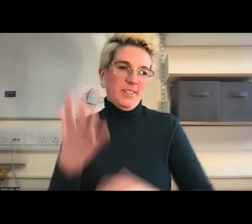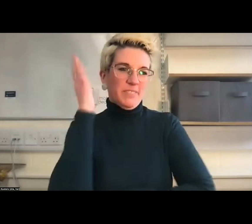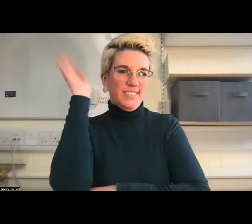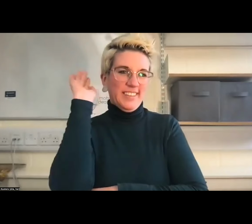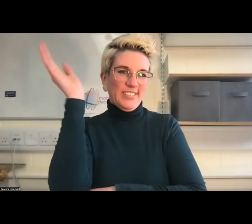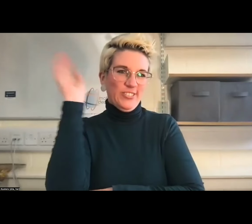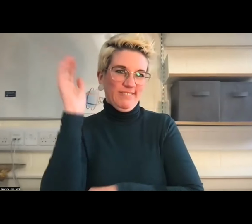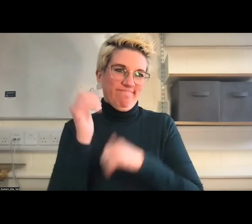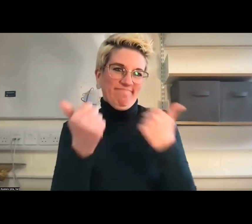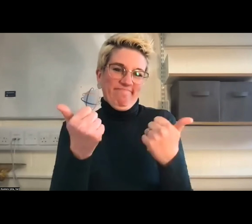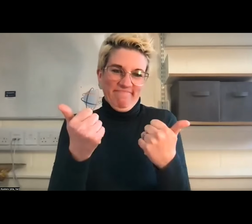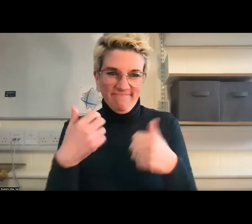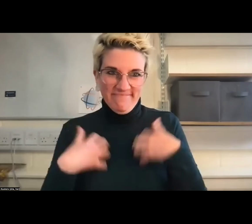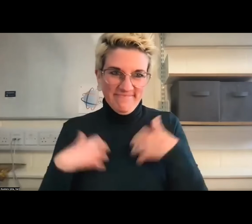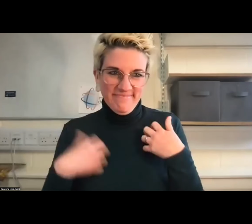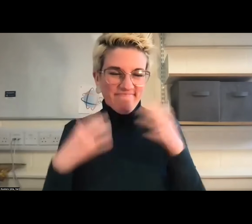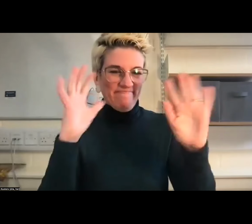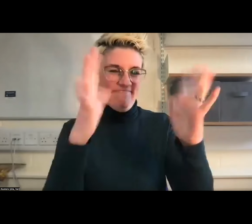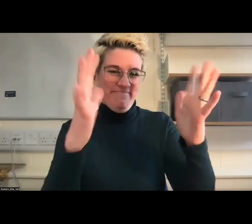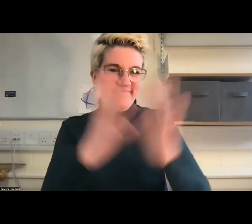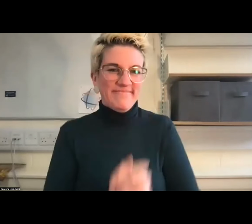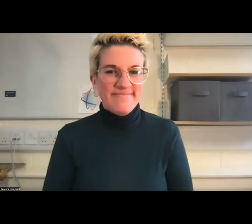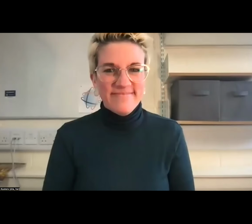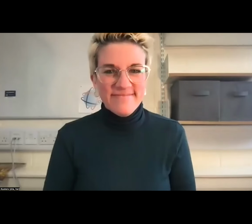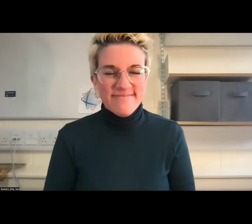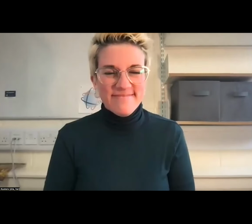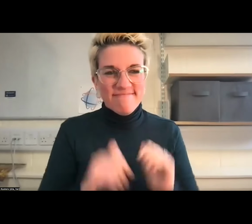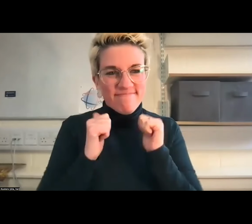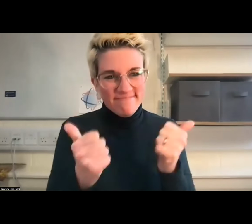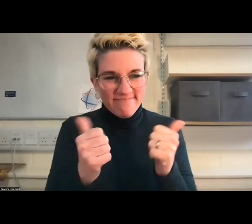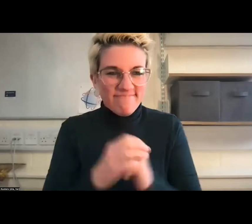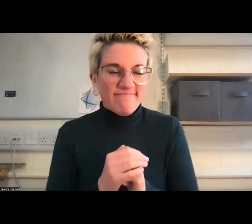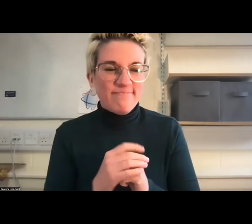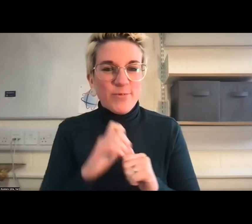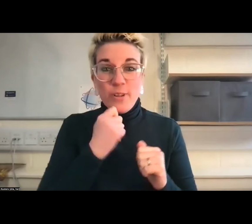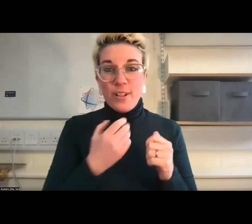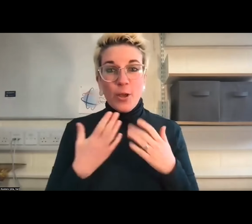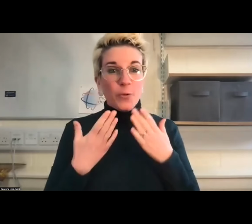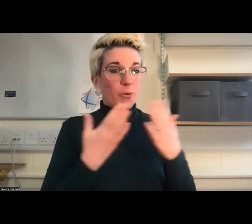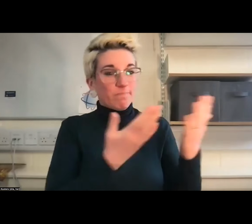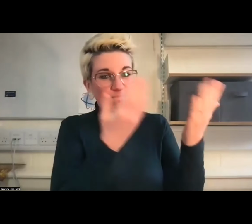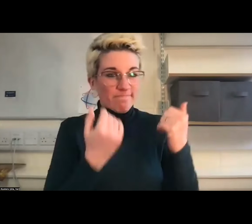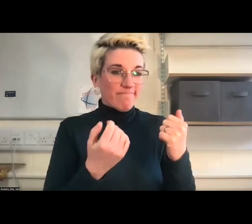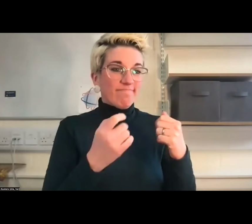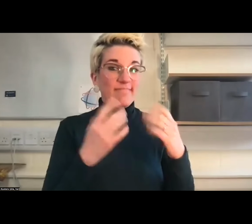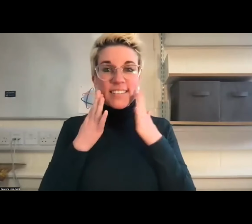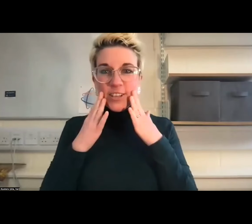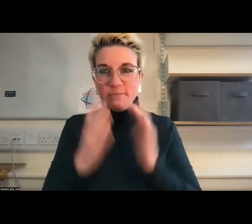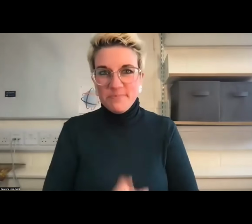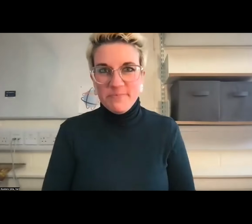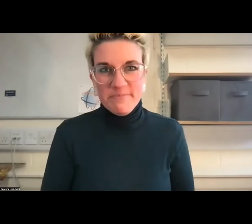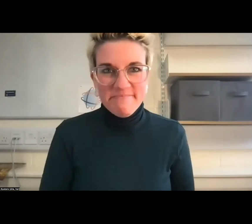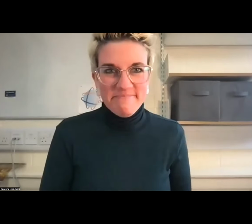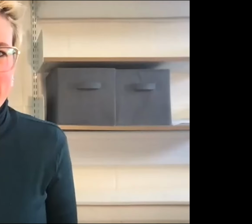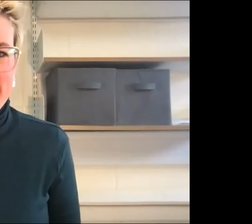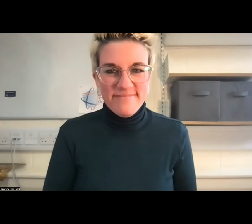Lovely. Thank you, Sanchu. That was a beautiful presentation. Very, very interesting. Thank you. So now I would